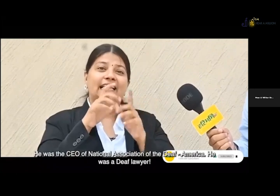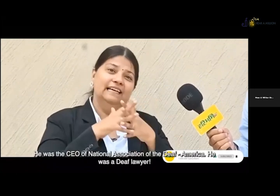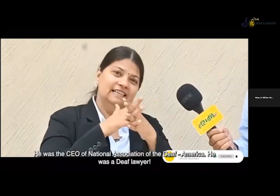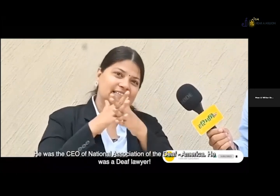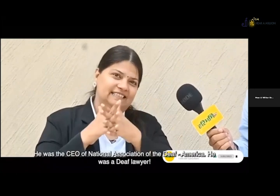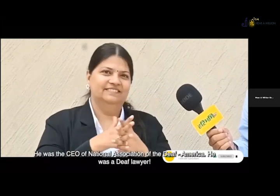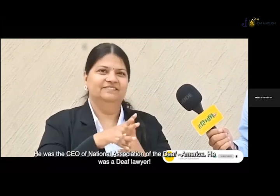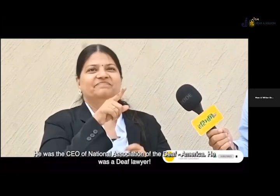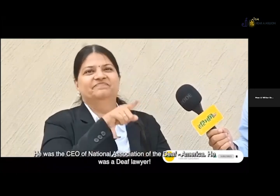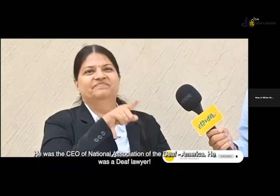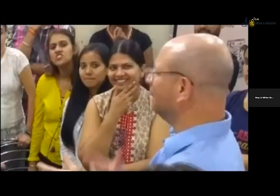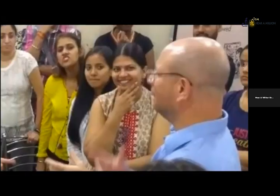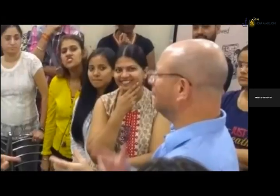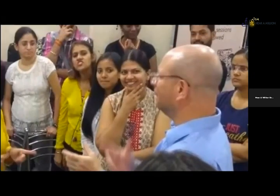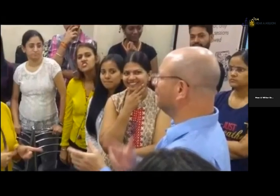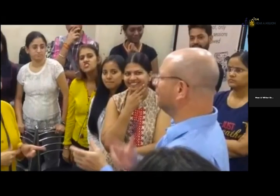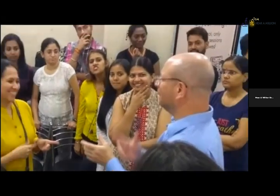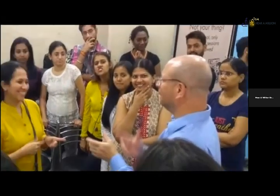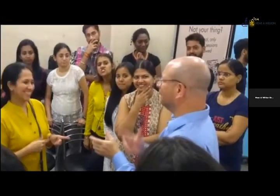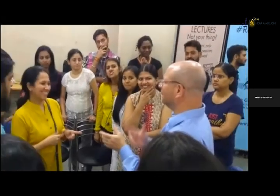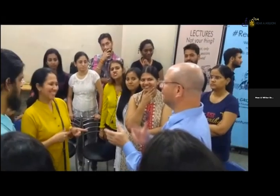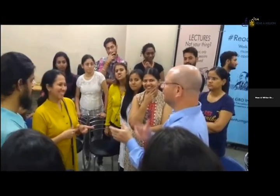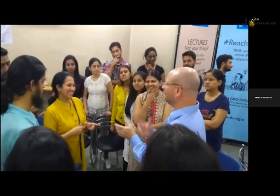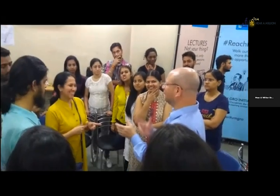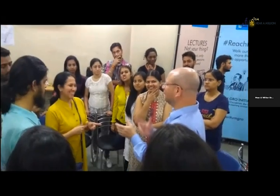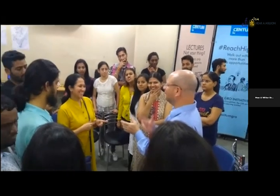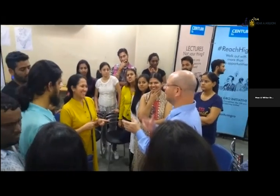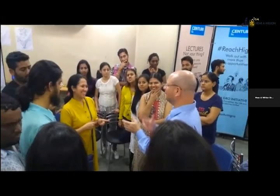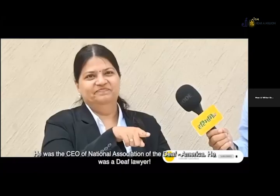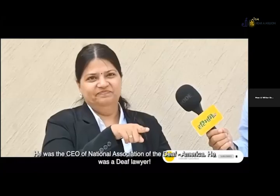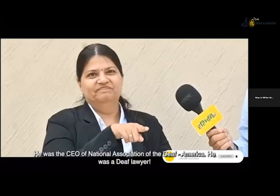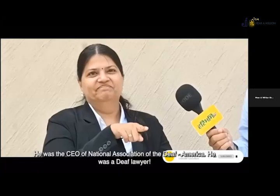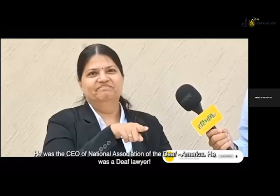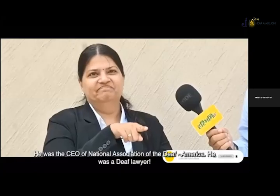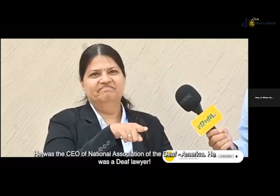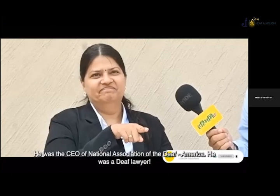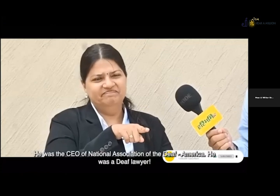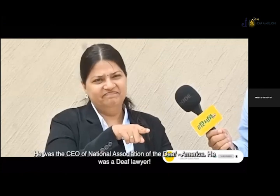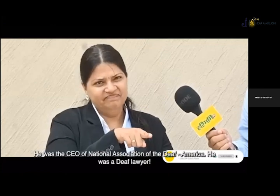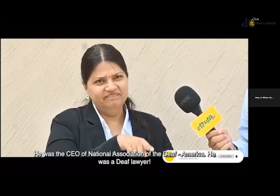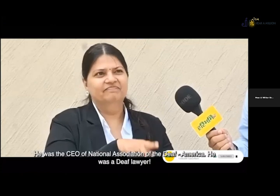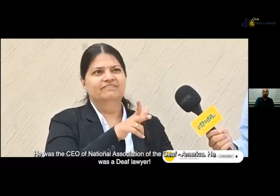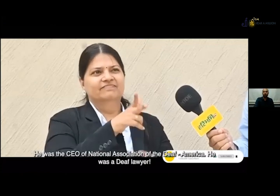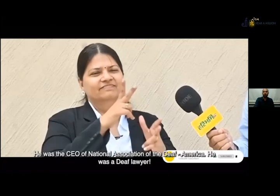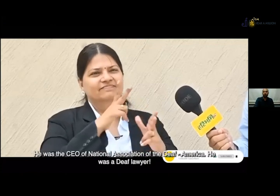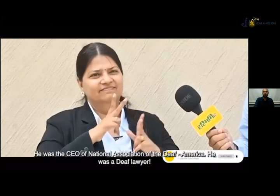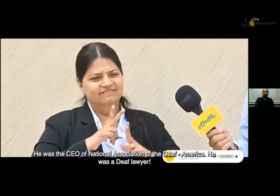He was a CEO of National Association of Deaf in America.